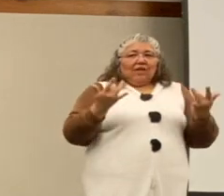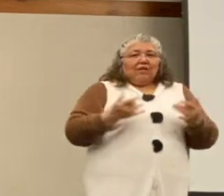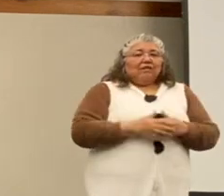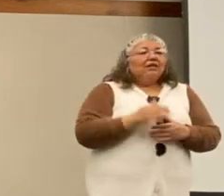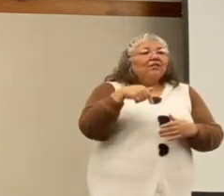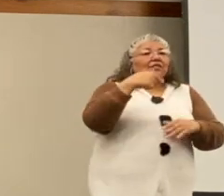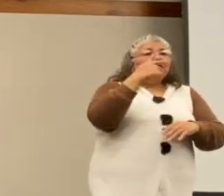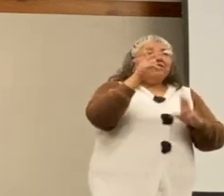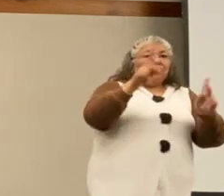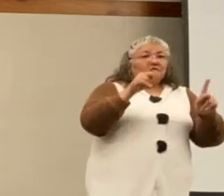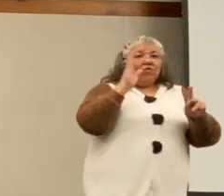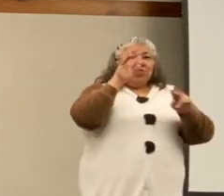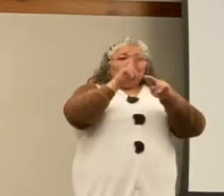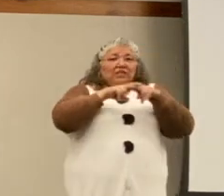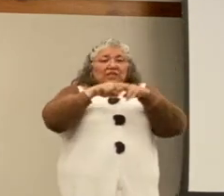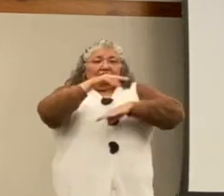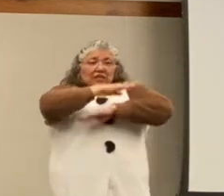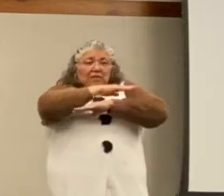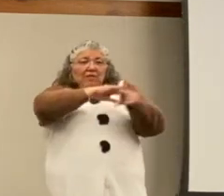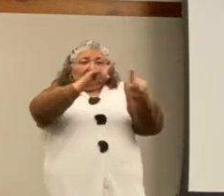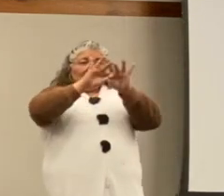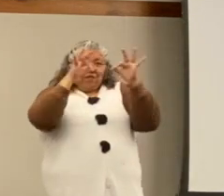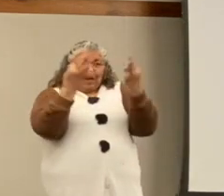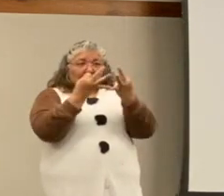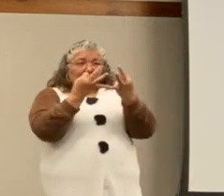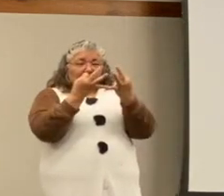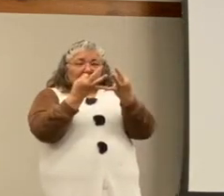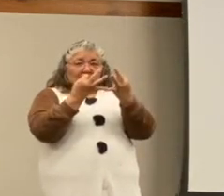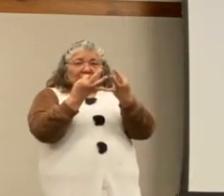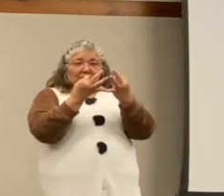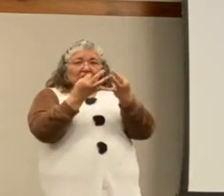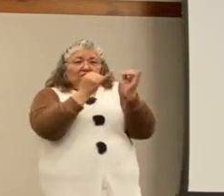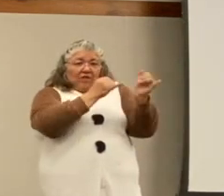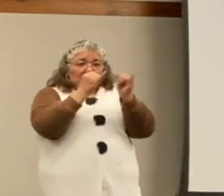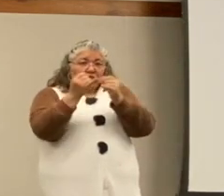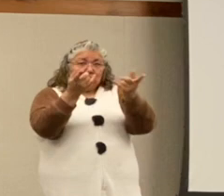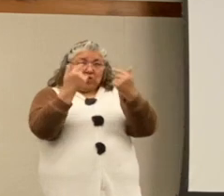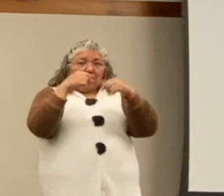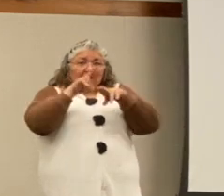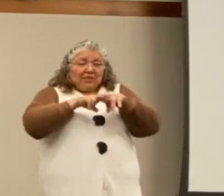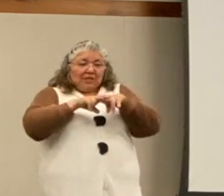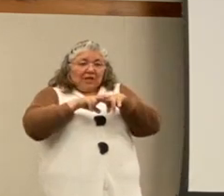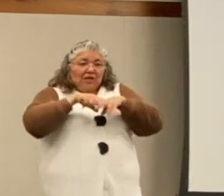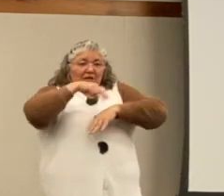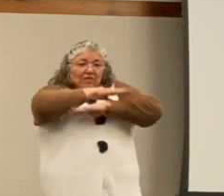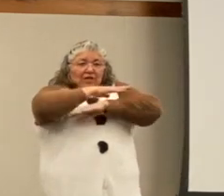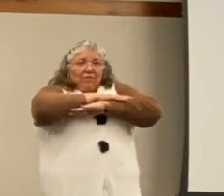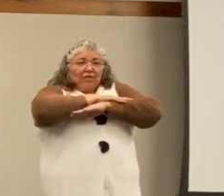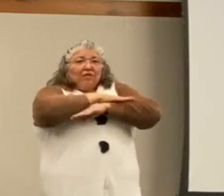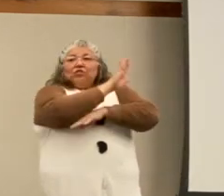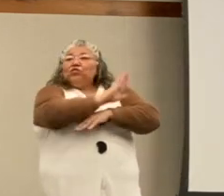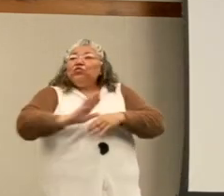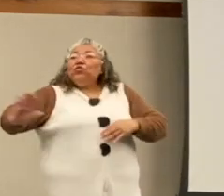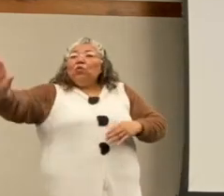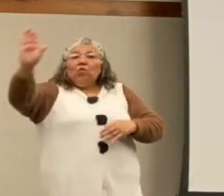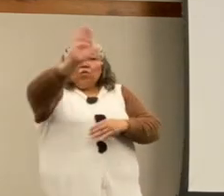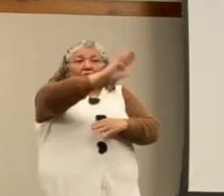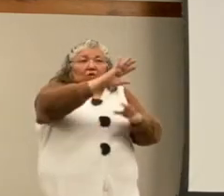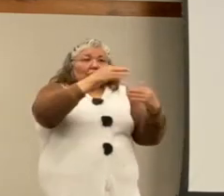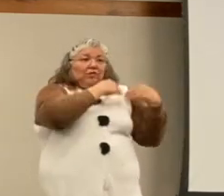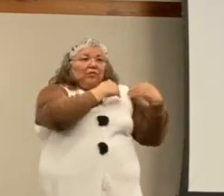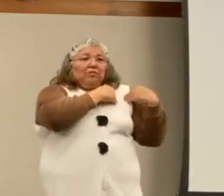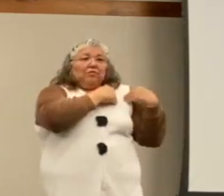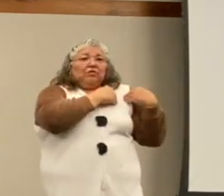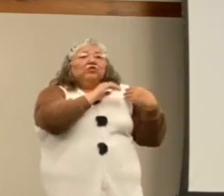is a person who will sit at the table as families and individuals will come and sit down at the table. And it is your responsibility just